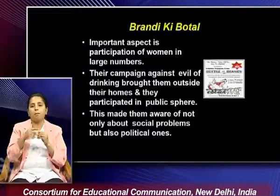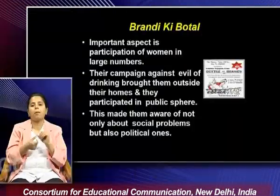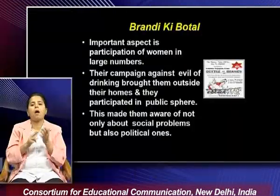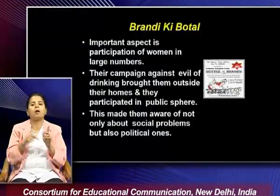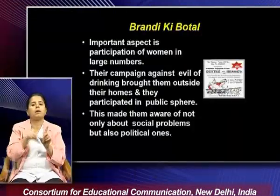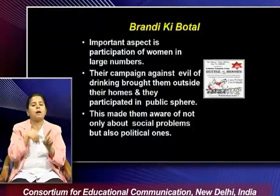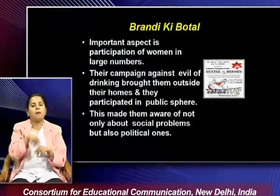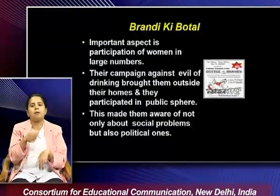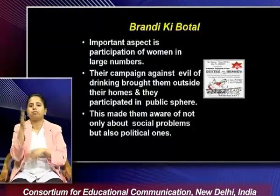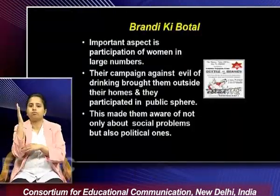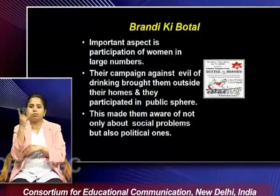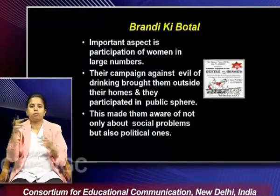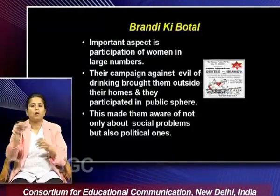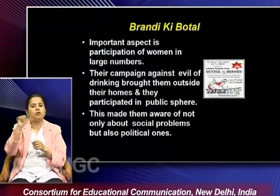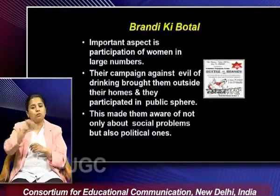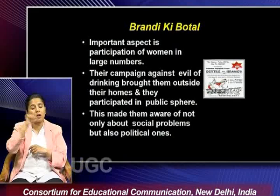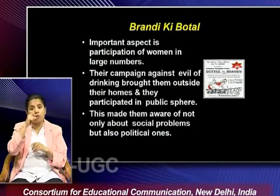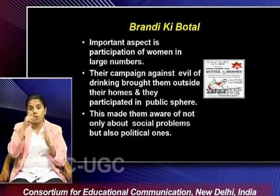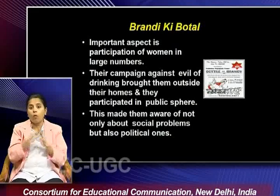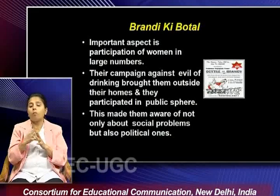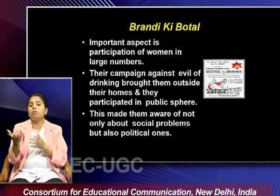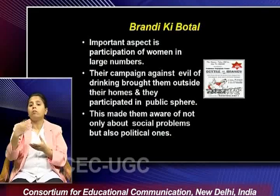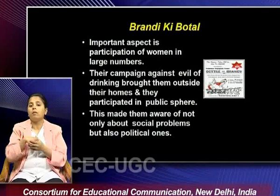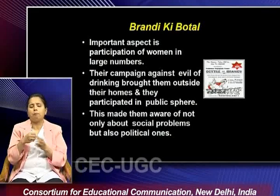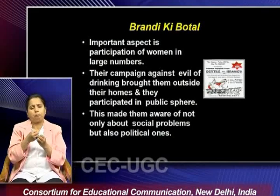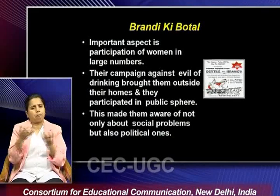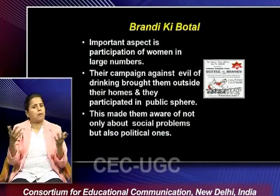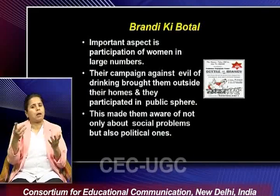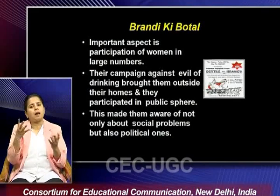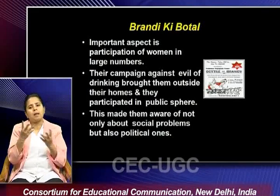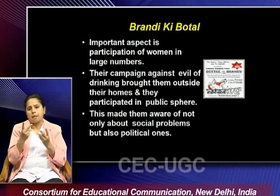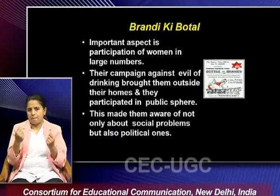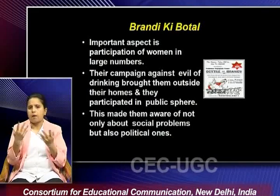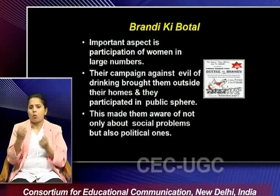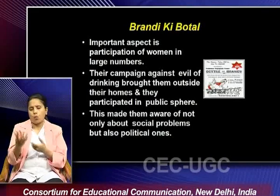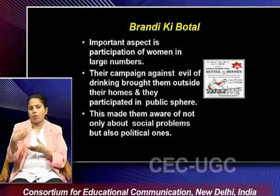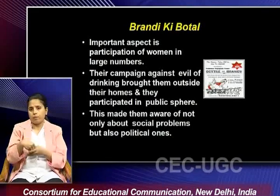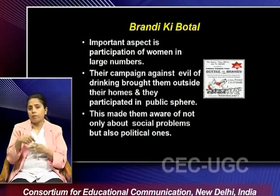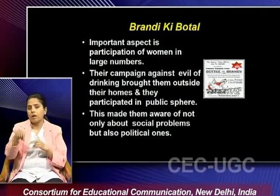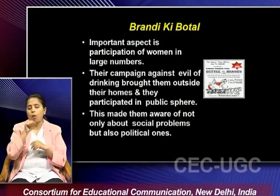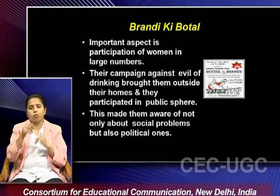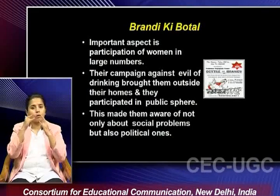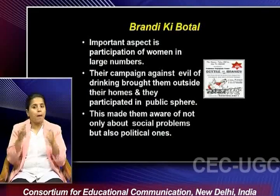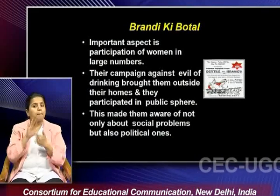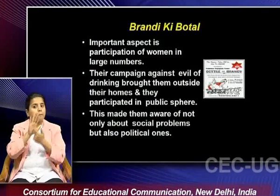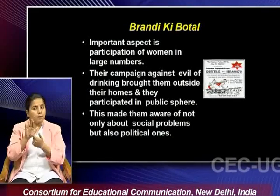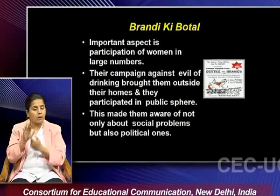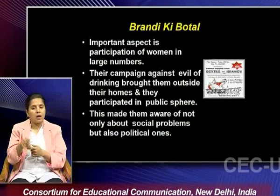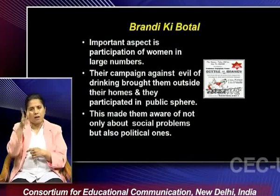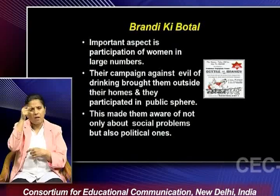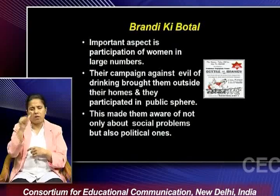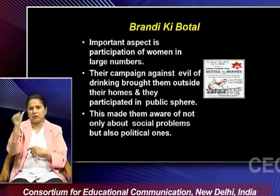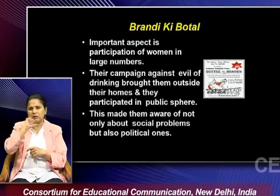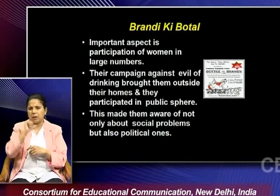which was talking about the participation of women in large numbers as well, that how their campaign against the evil of